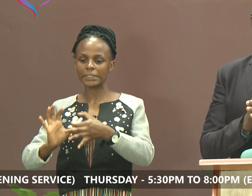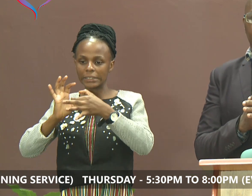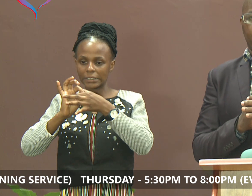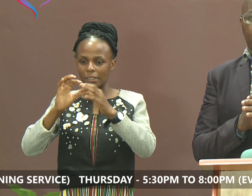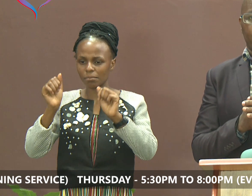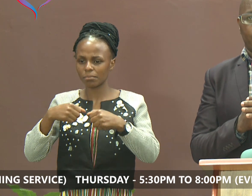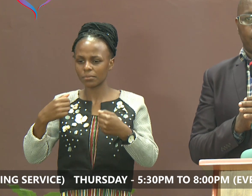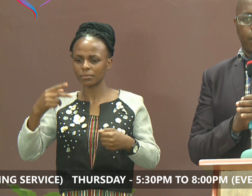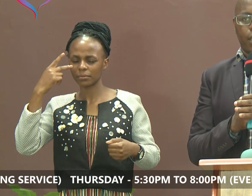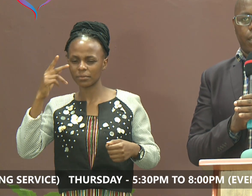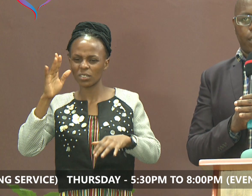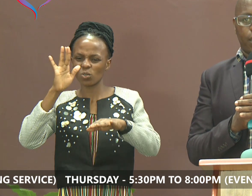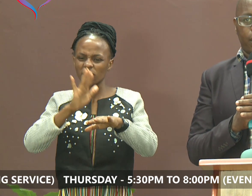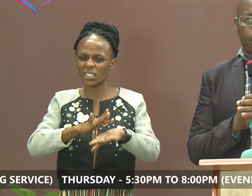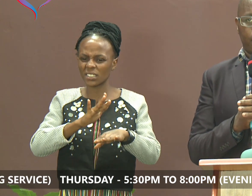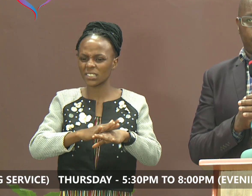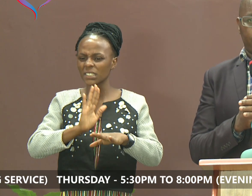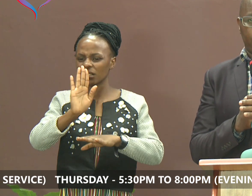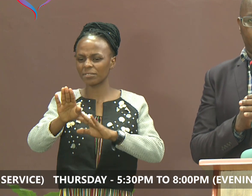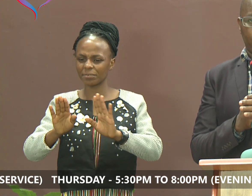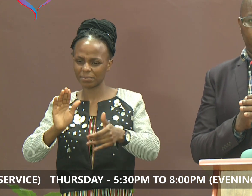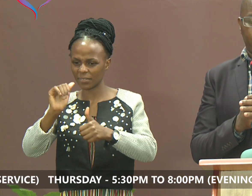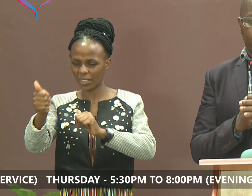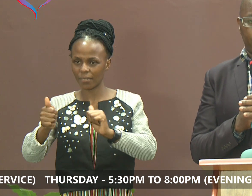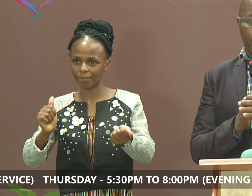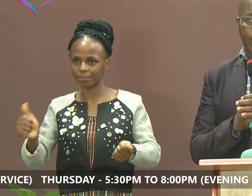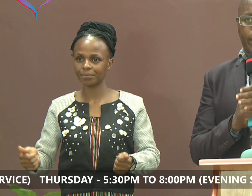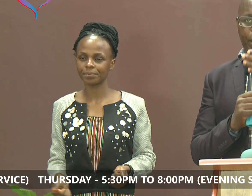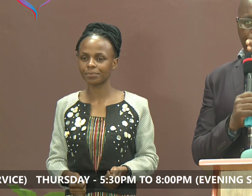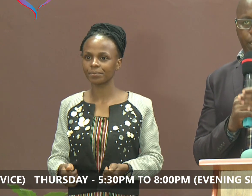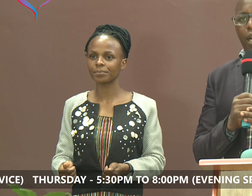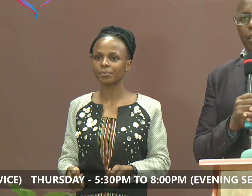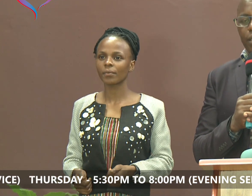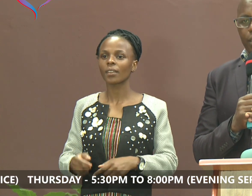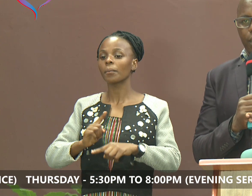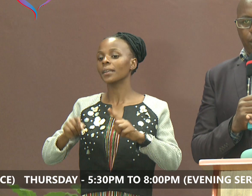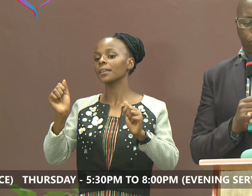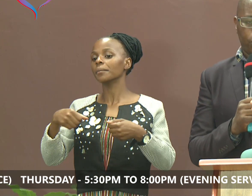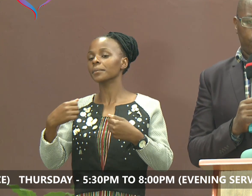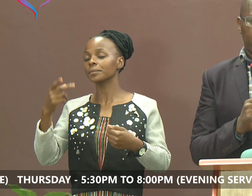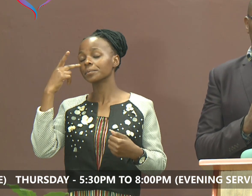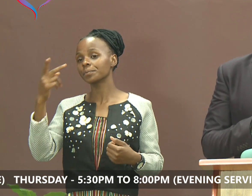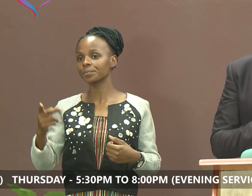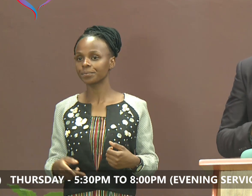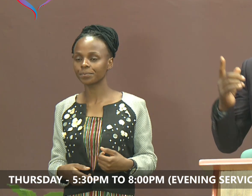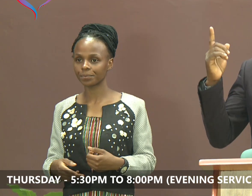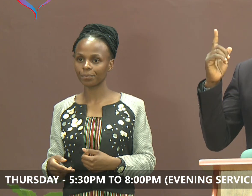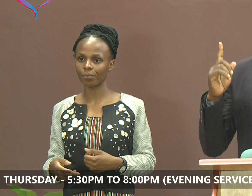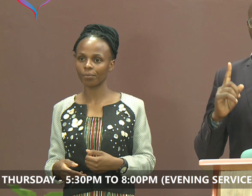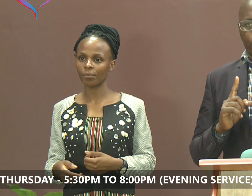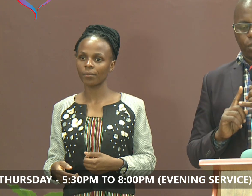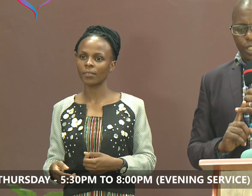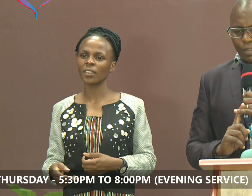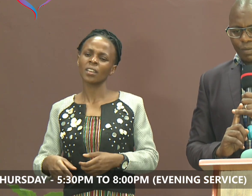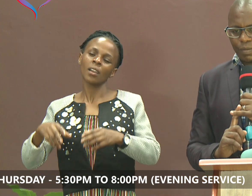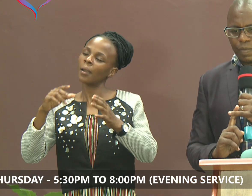o ebifo ebyawamu we mwizi okulowoleza okubaganyiza ebirowoozo ebitalabika. So the problem is not